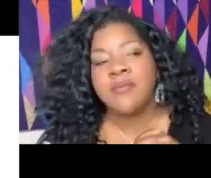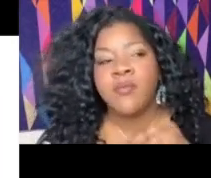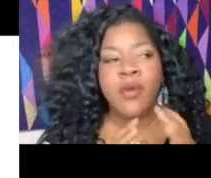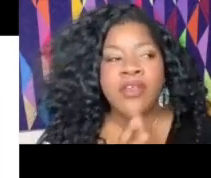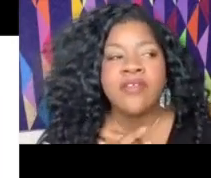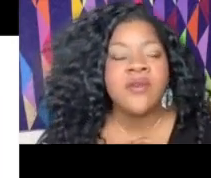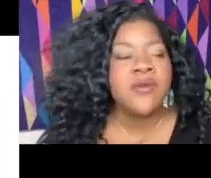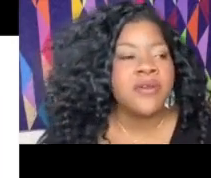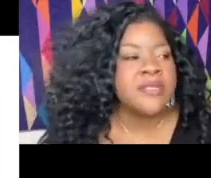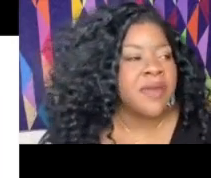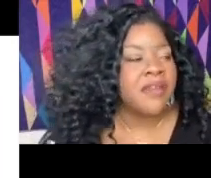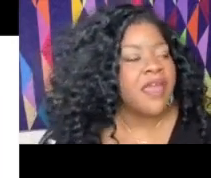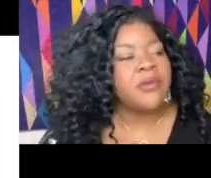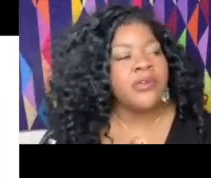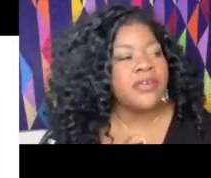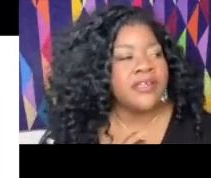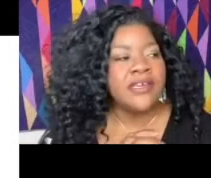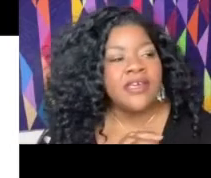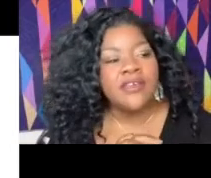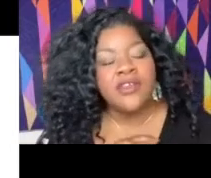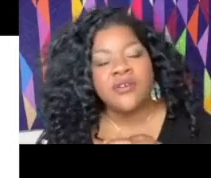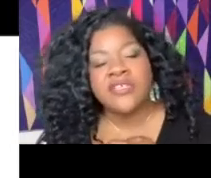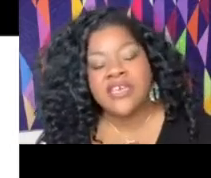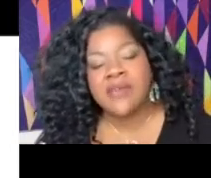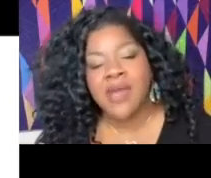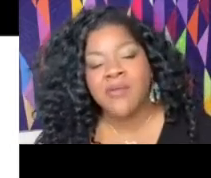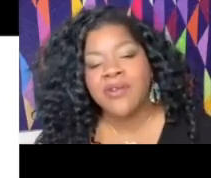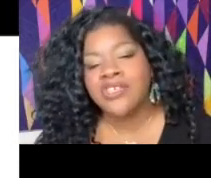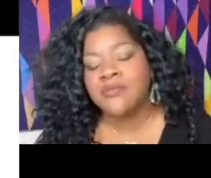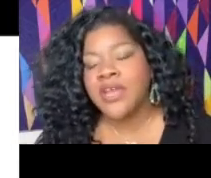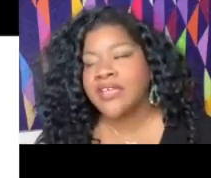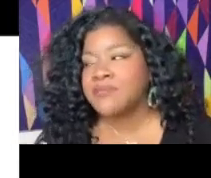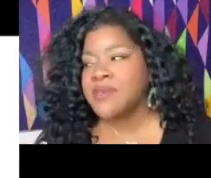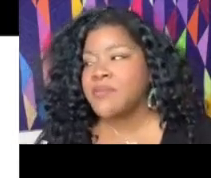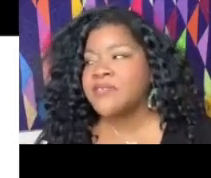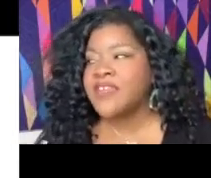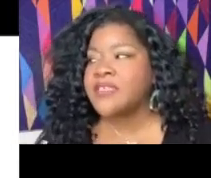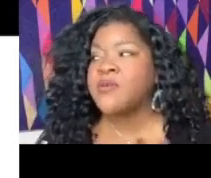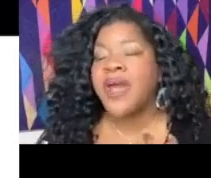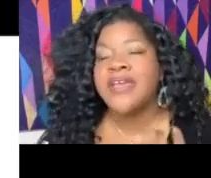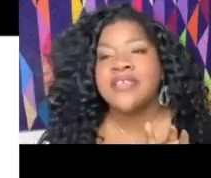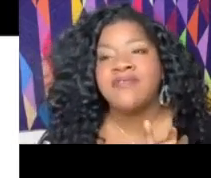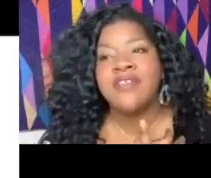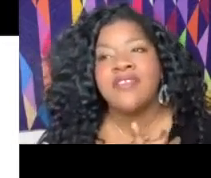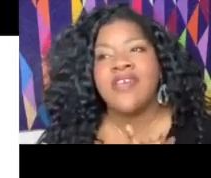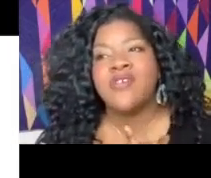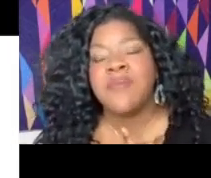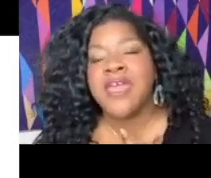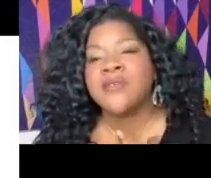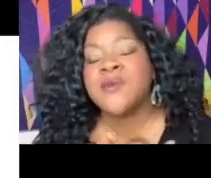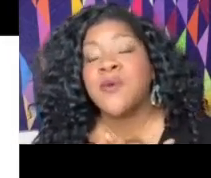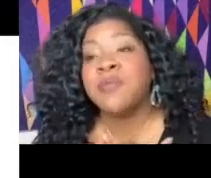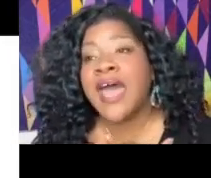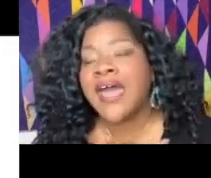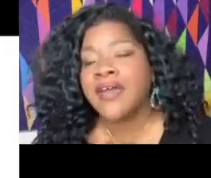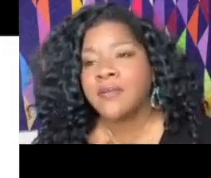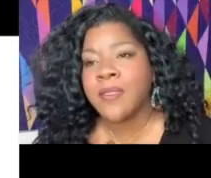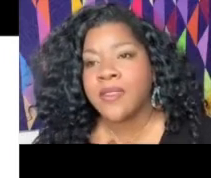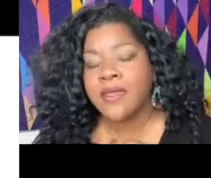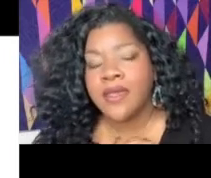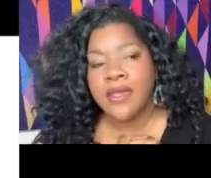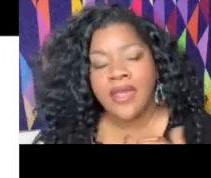Investing, one of the little girls in my neighborhood, seeing my work, she would ask me, Miss Vanessa, why is everything that you make so